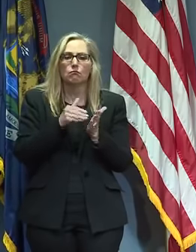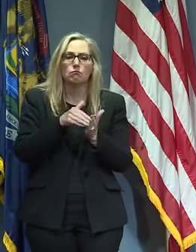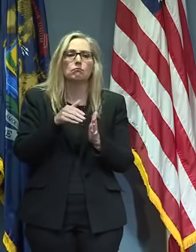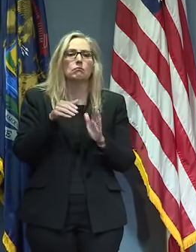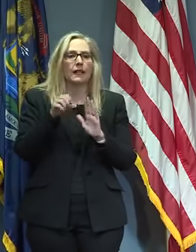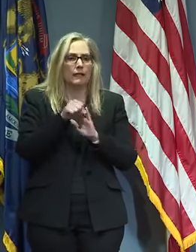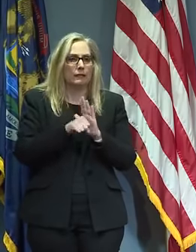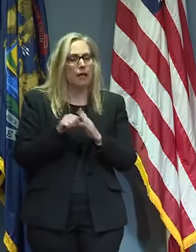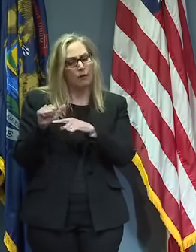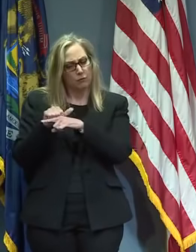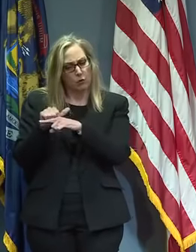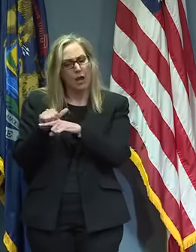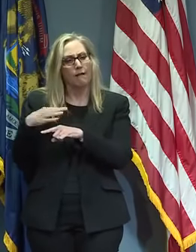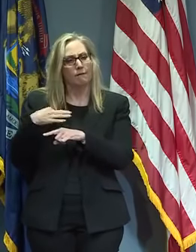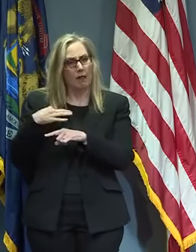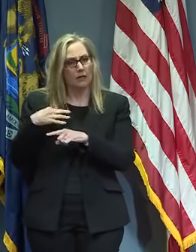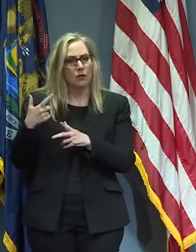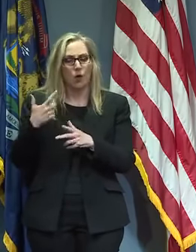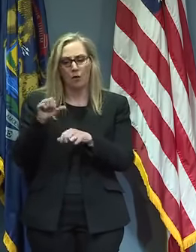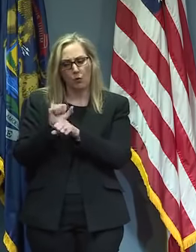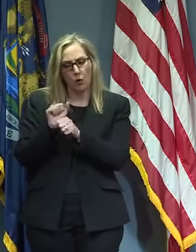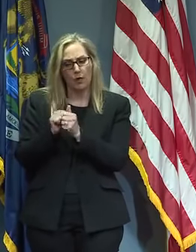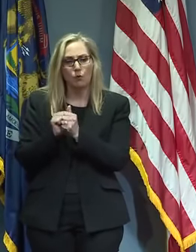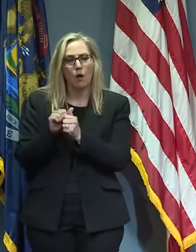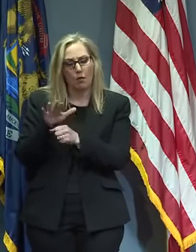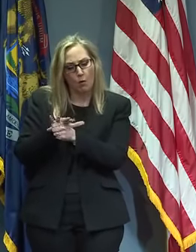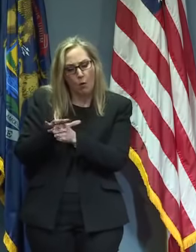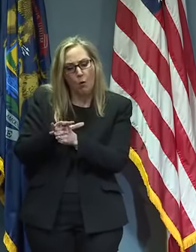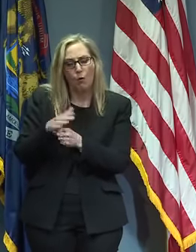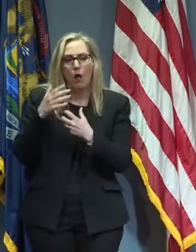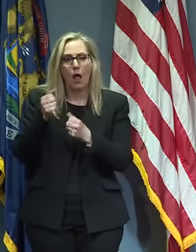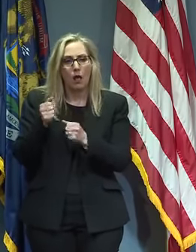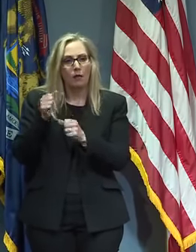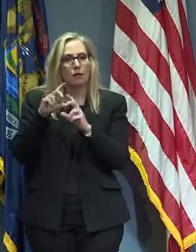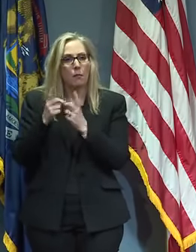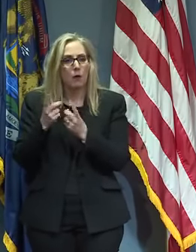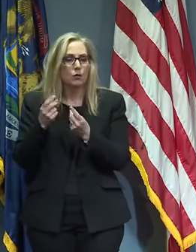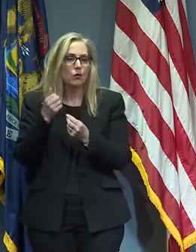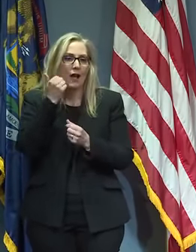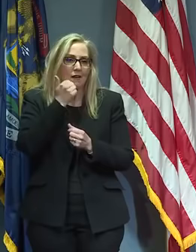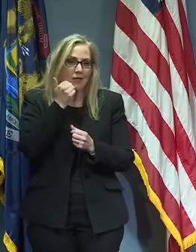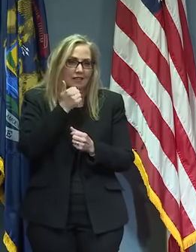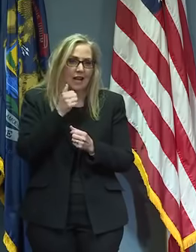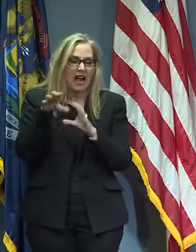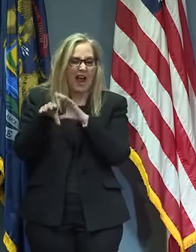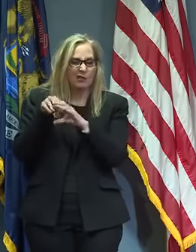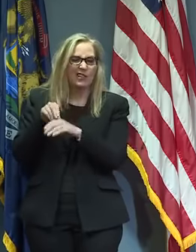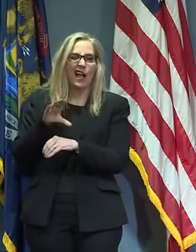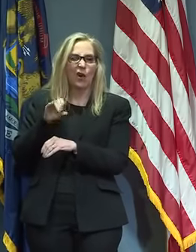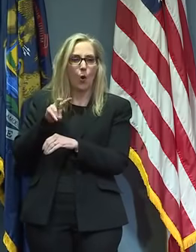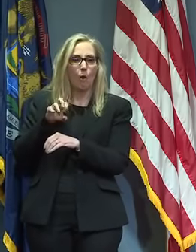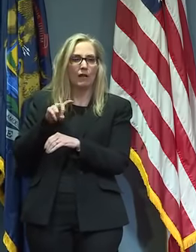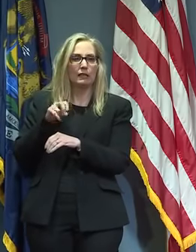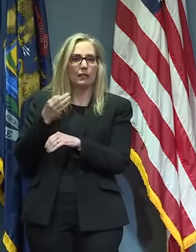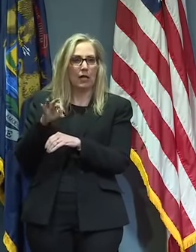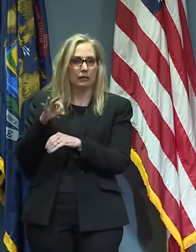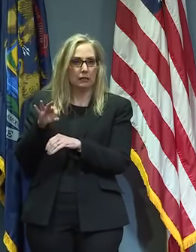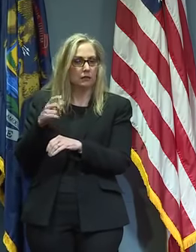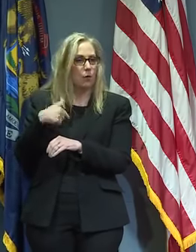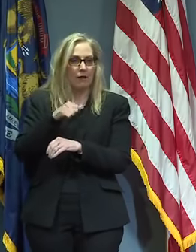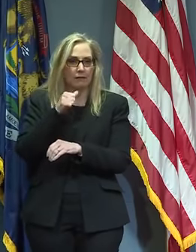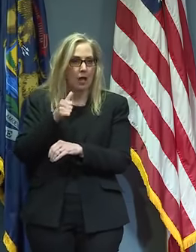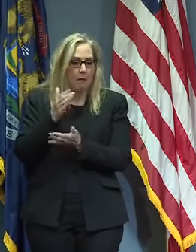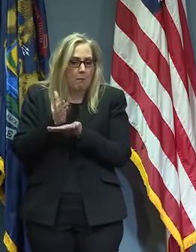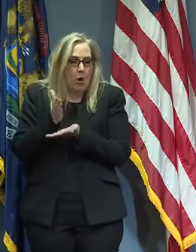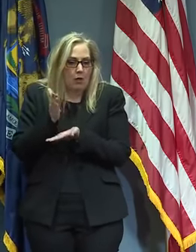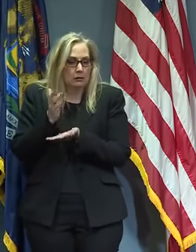train volunteers, and we're already working with local health departments who do this every day anyway outside of COVID-19. So we've not paused in making sure